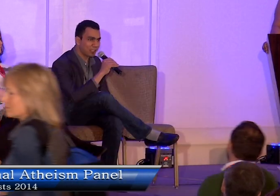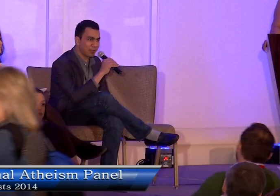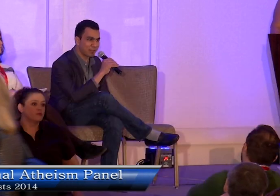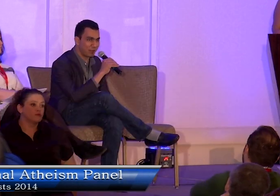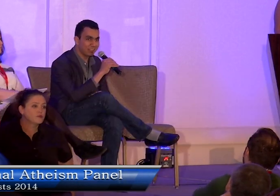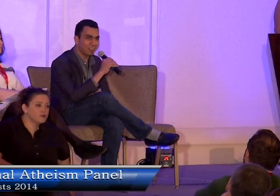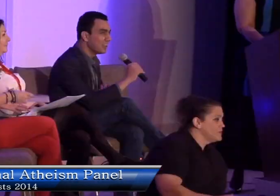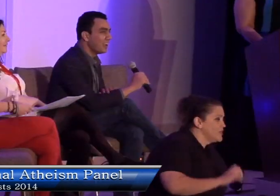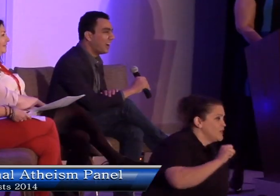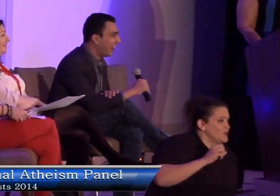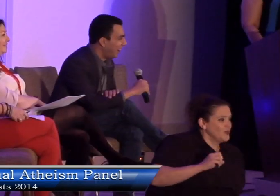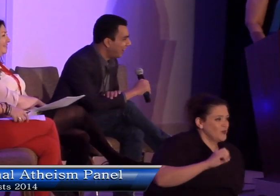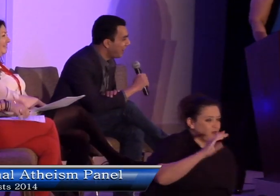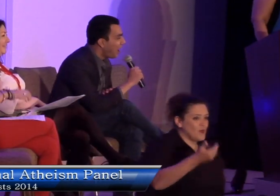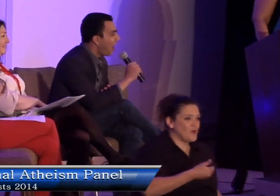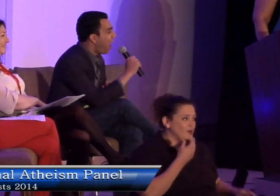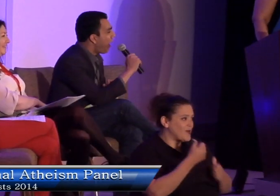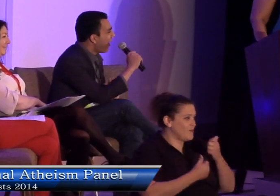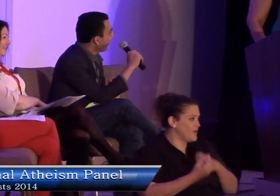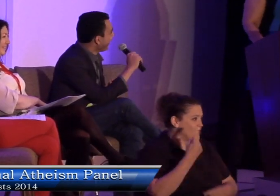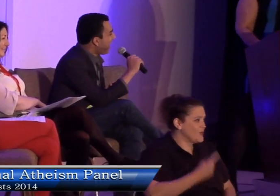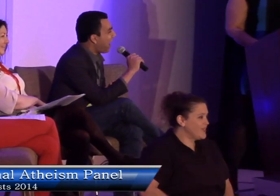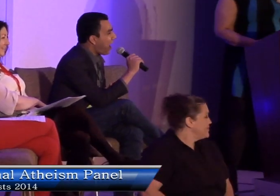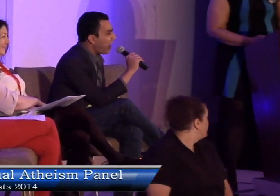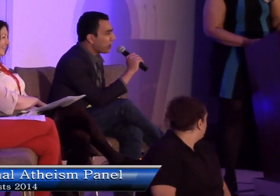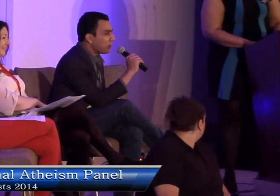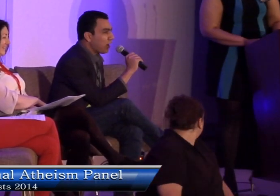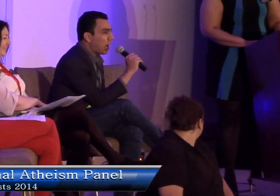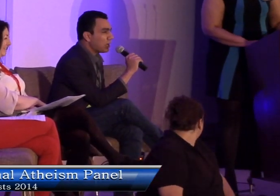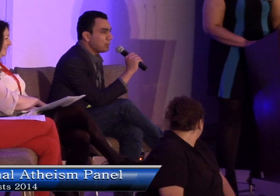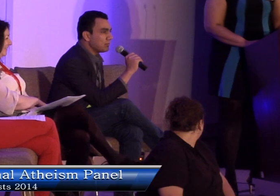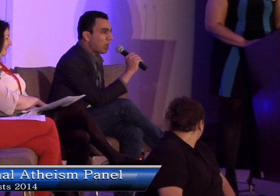Assalamu alaikum, everyone. Alaikum assalam.